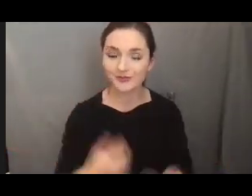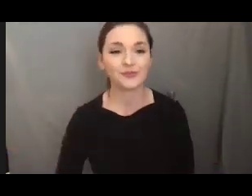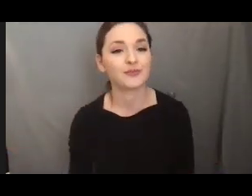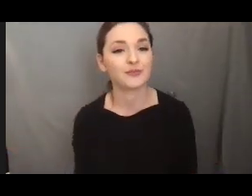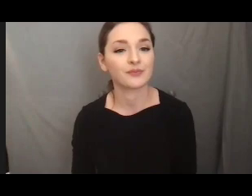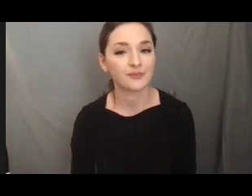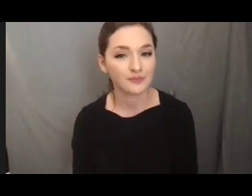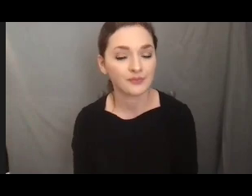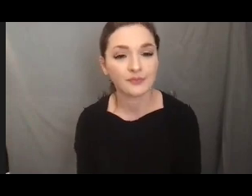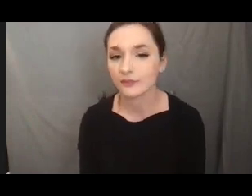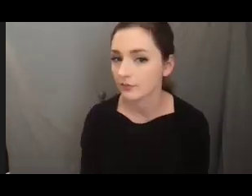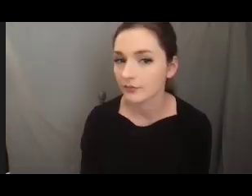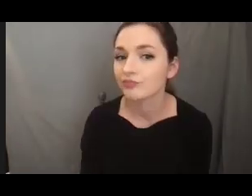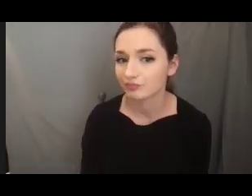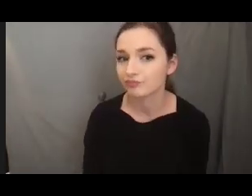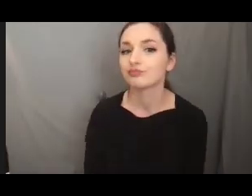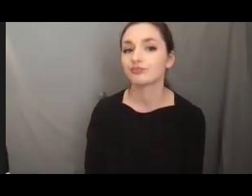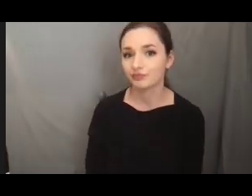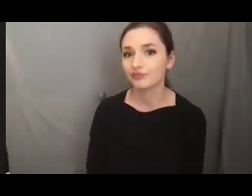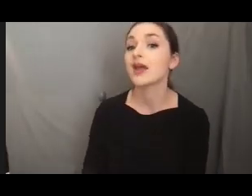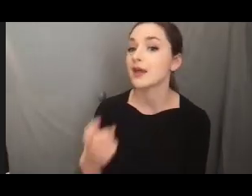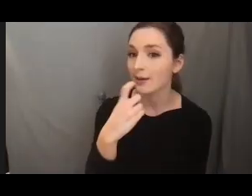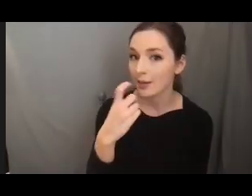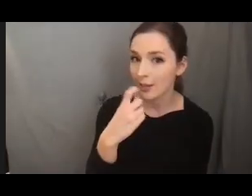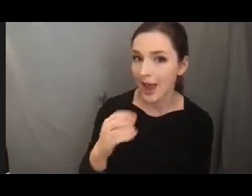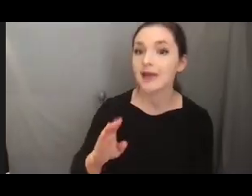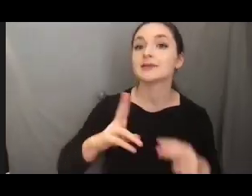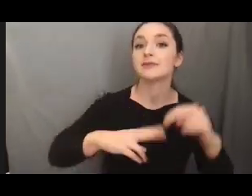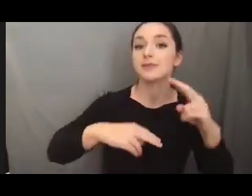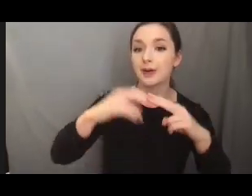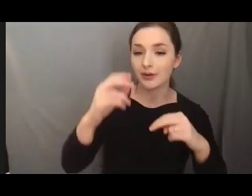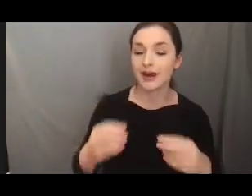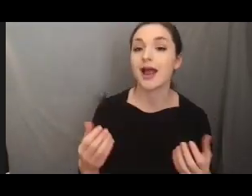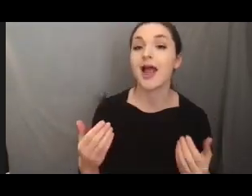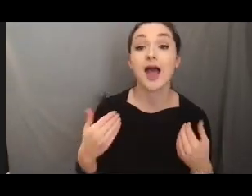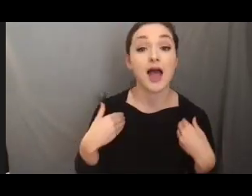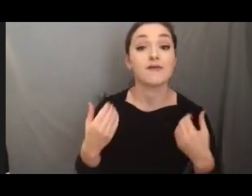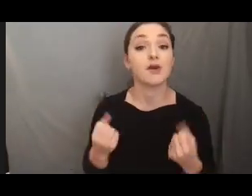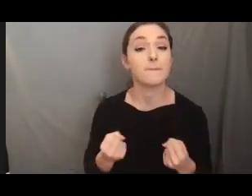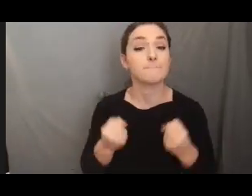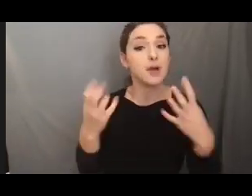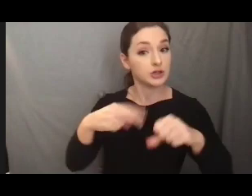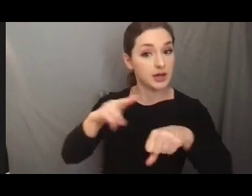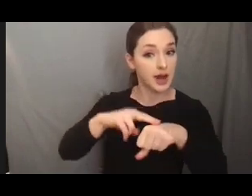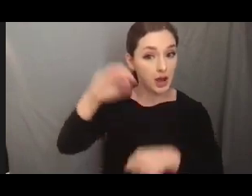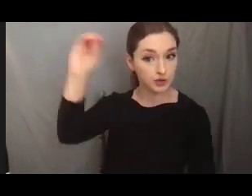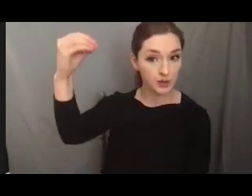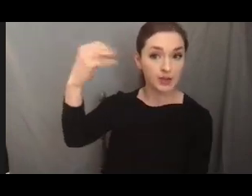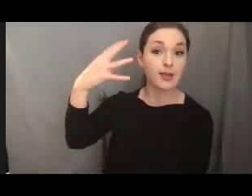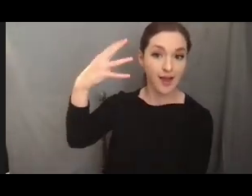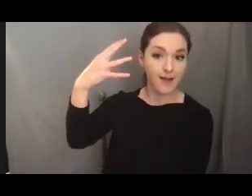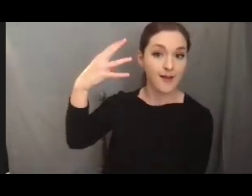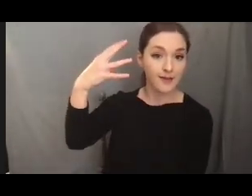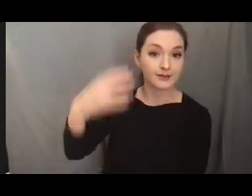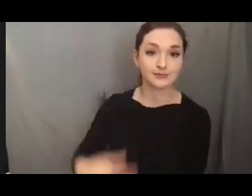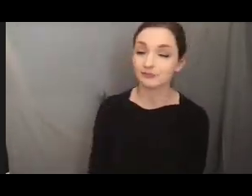Yeah, being it's glass, it's got a lot of natural light. That was one of the big things about this, was a lot of natural light. Yeah. So